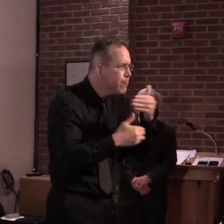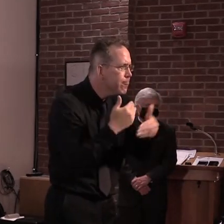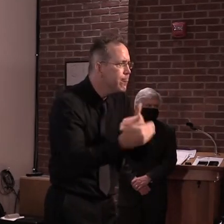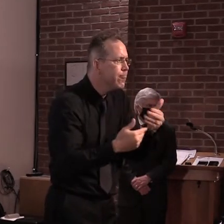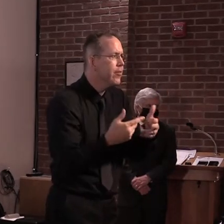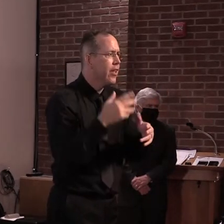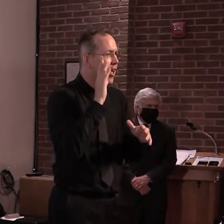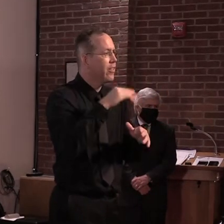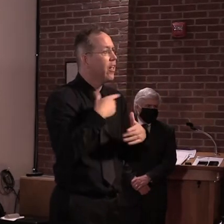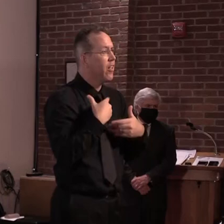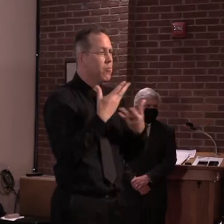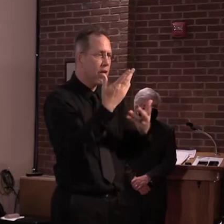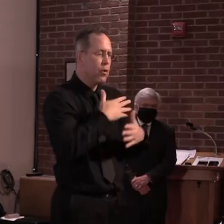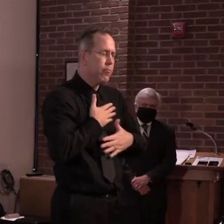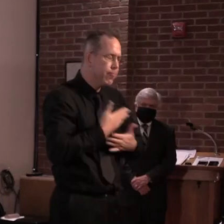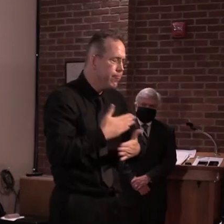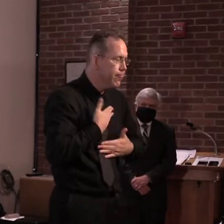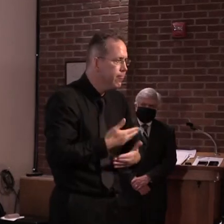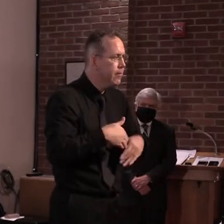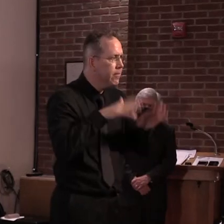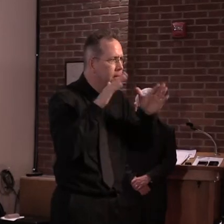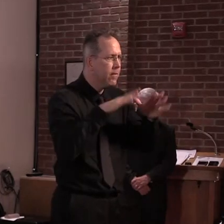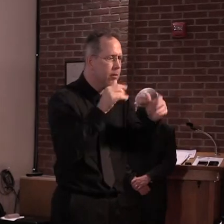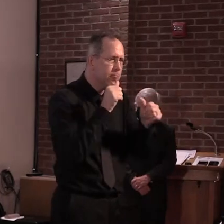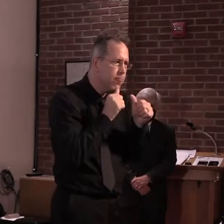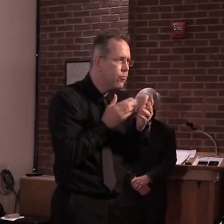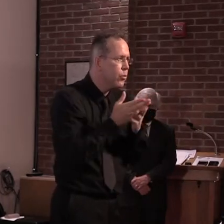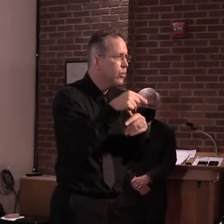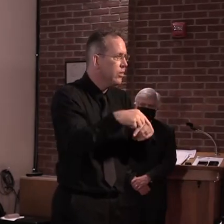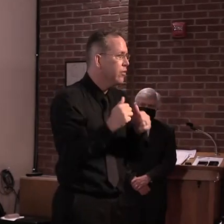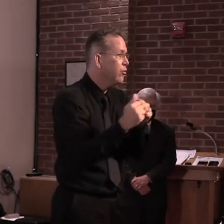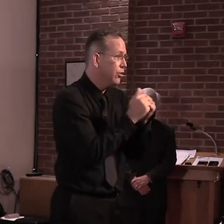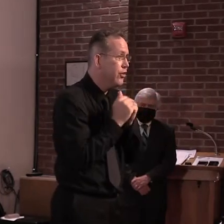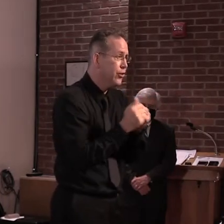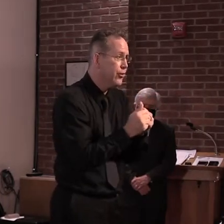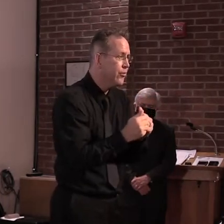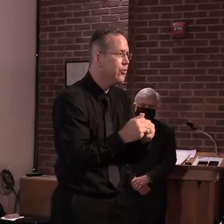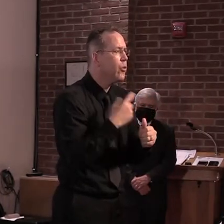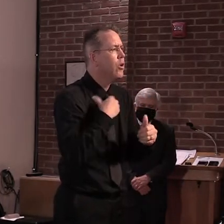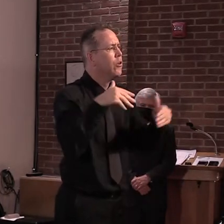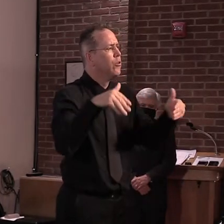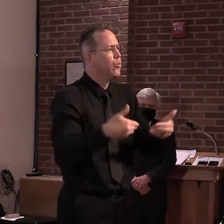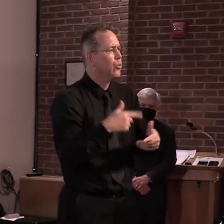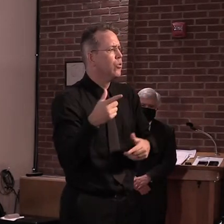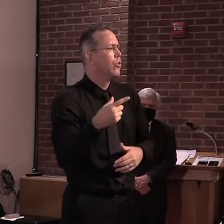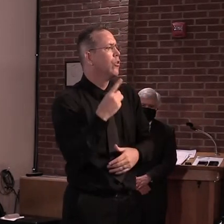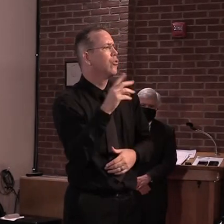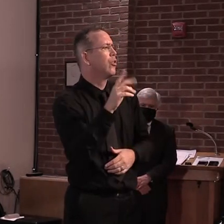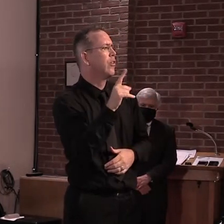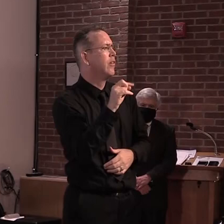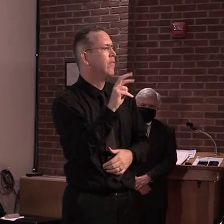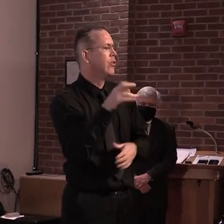to get through this together. At this time, I'd like to introduce Commissioner Levine.